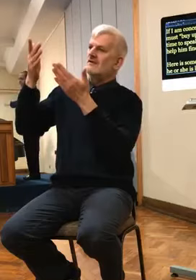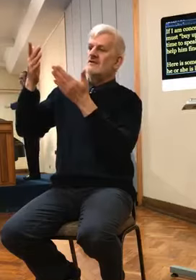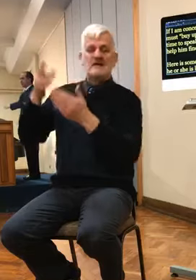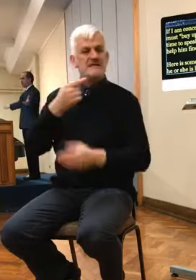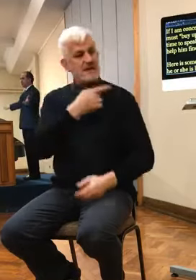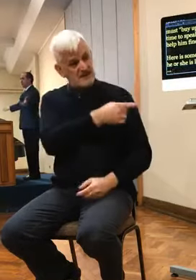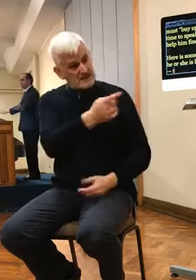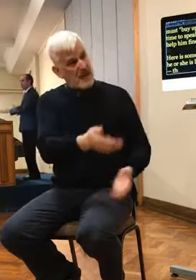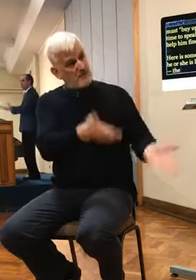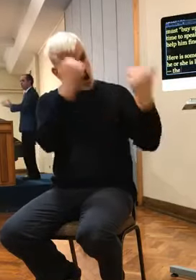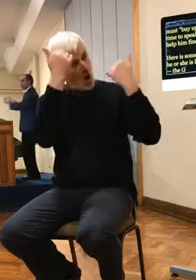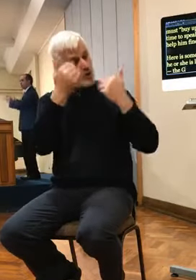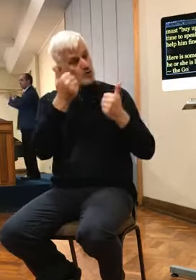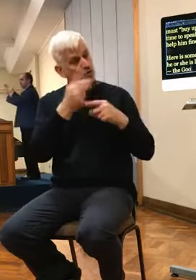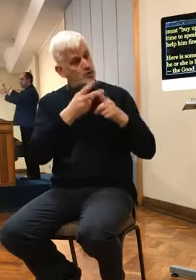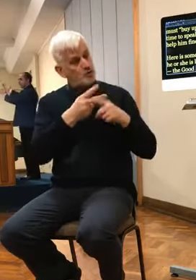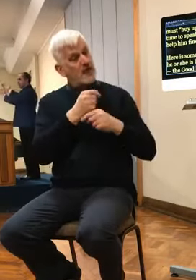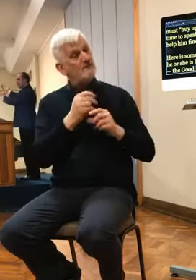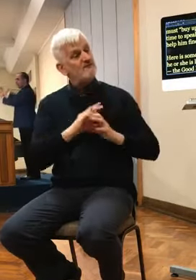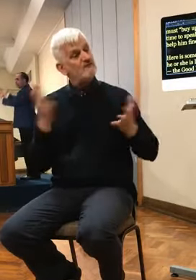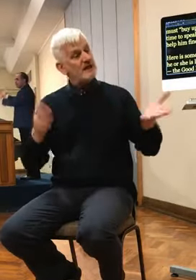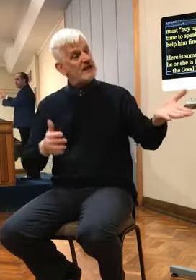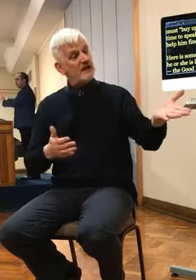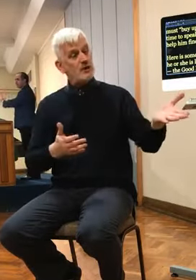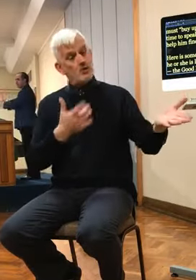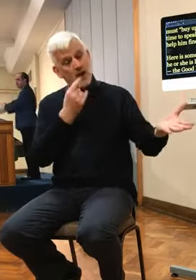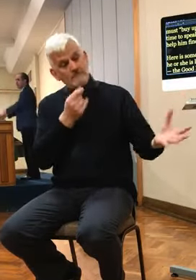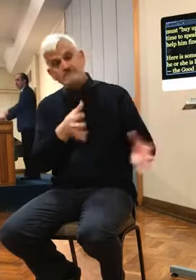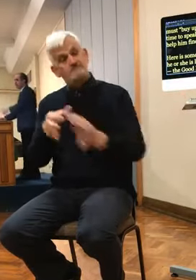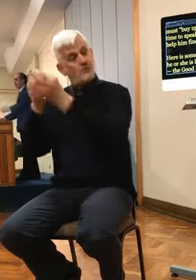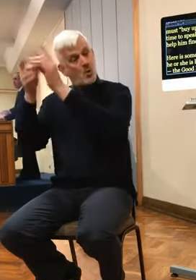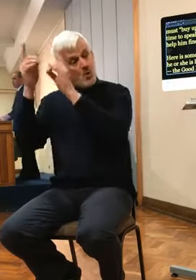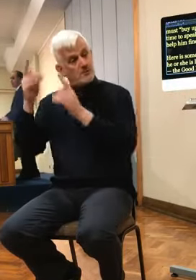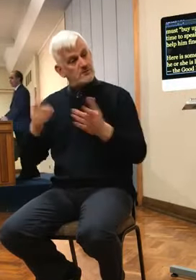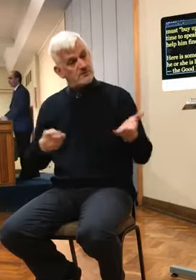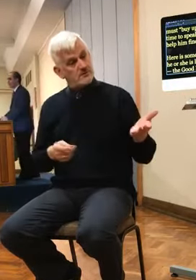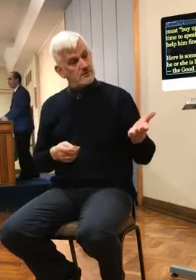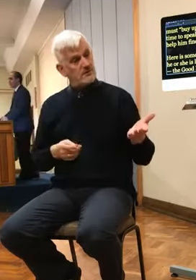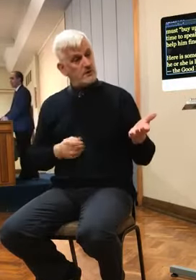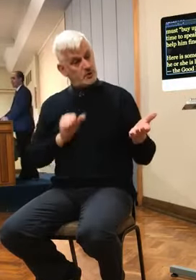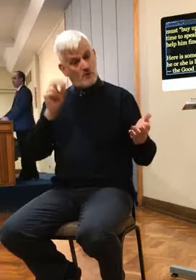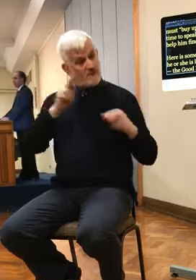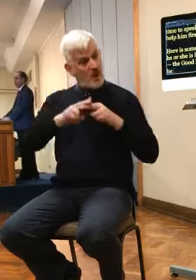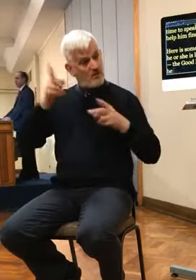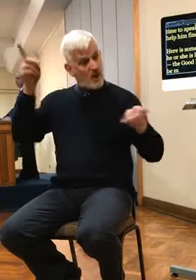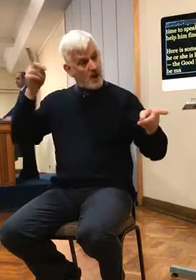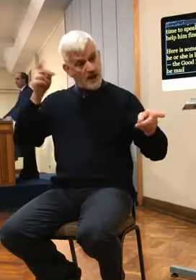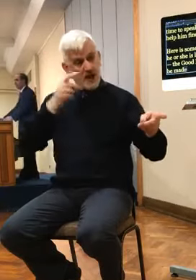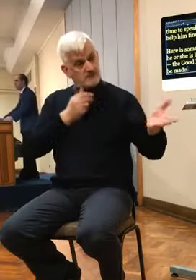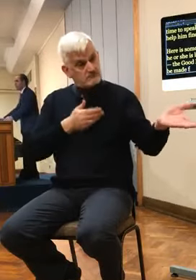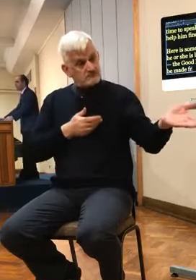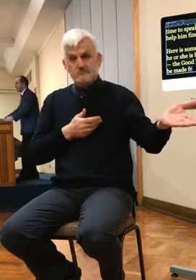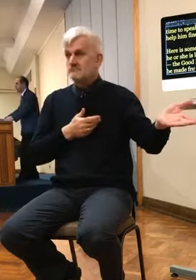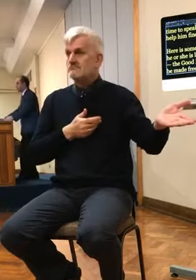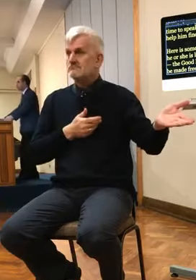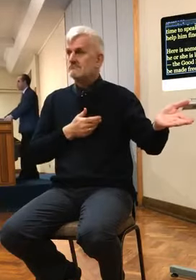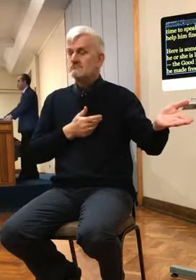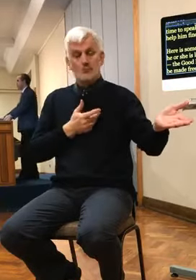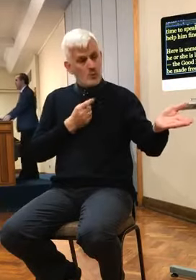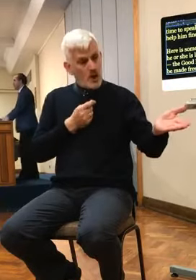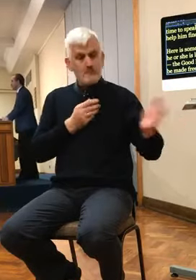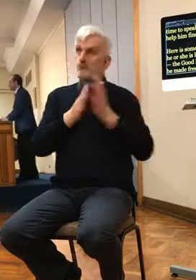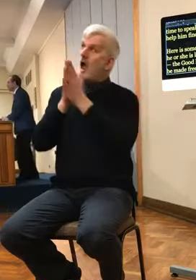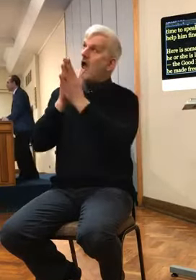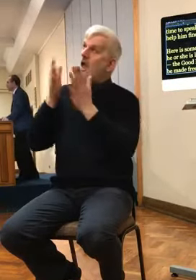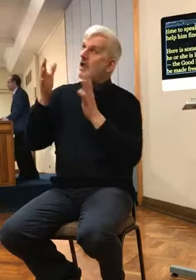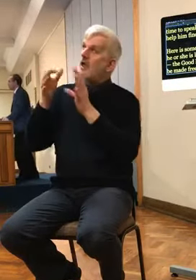be set free. And now they can have fellowship with the living God. God becomes their father. They can pray to him.